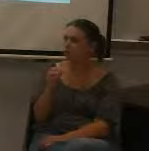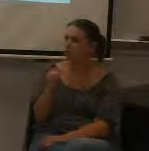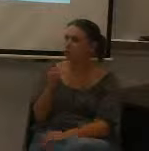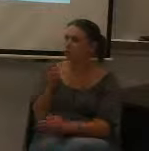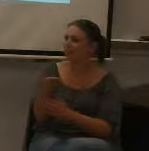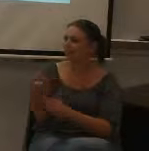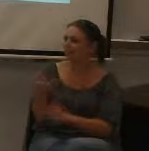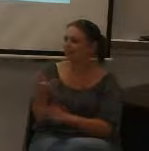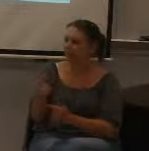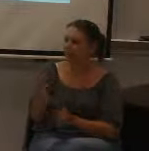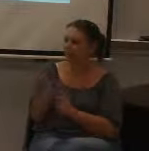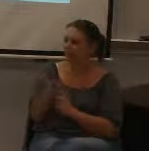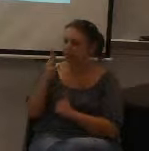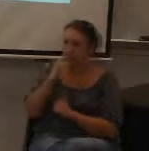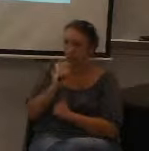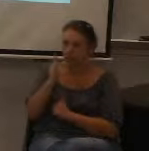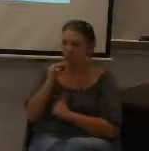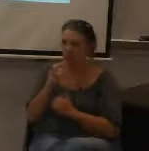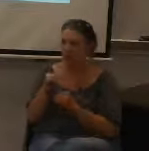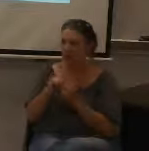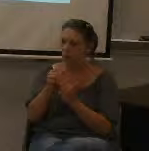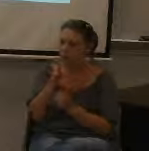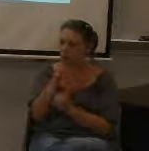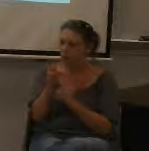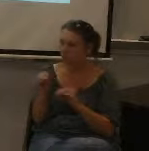cycle, and then how water moves.